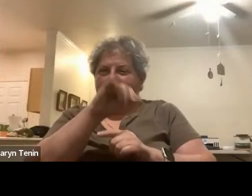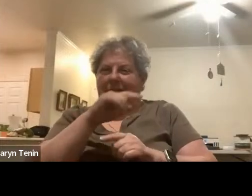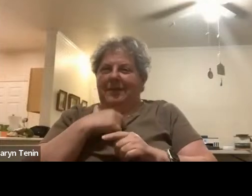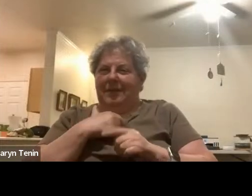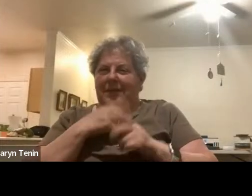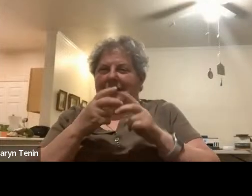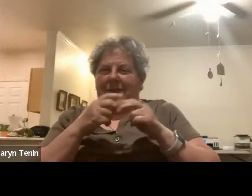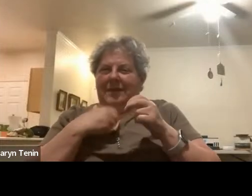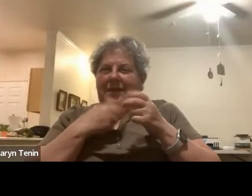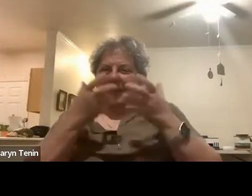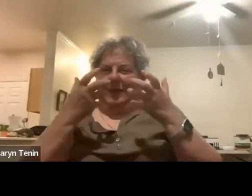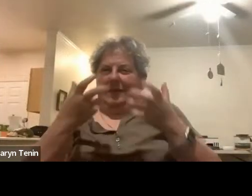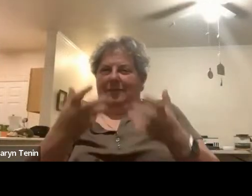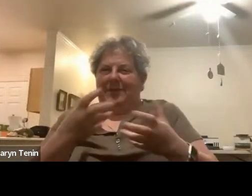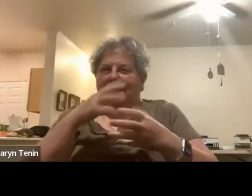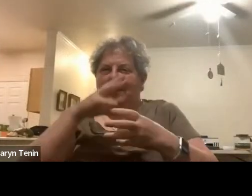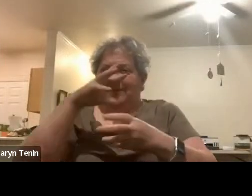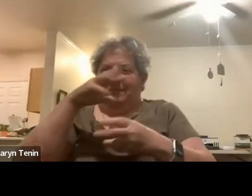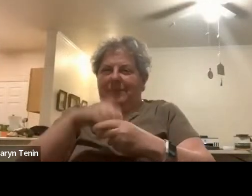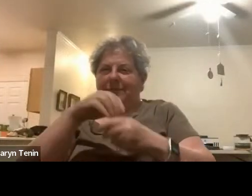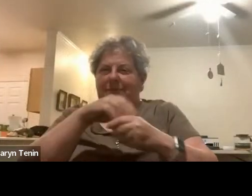from Seattle,